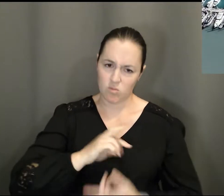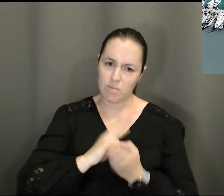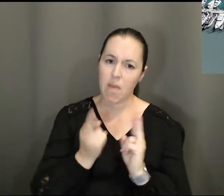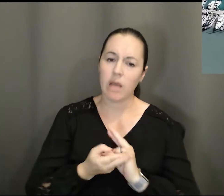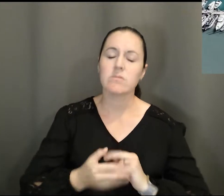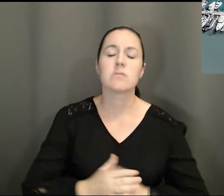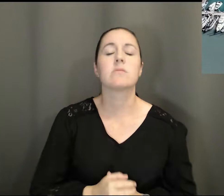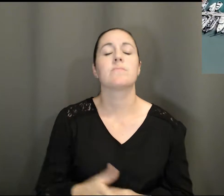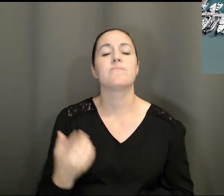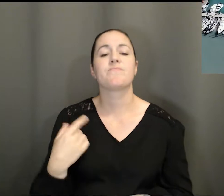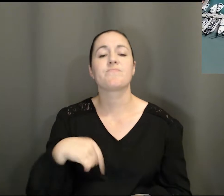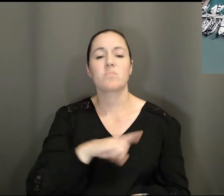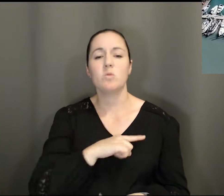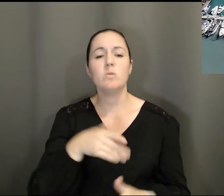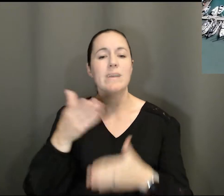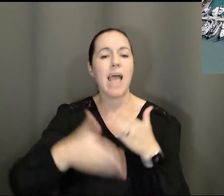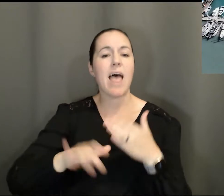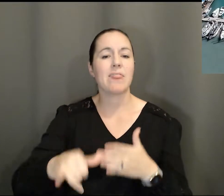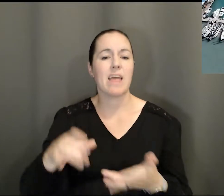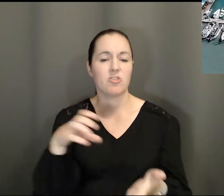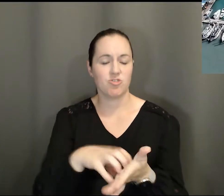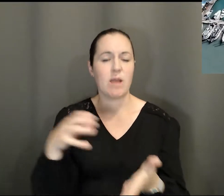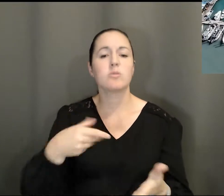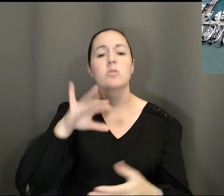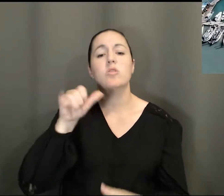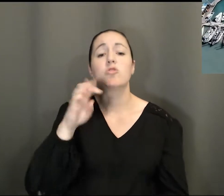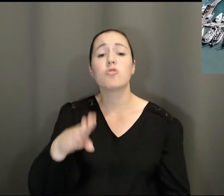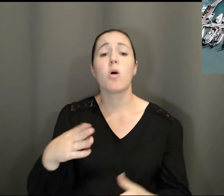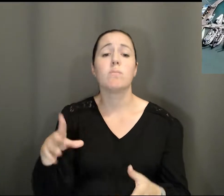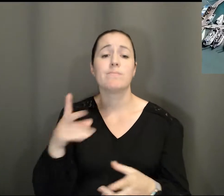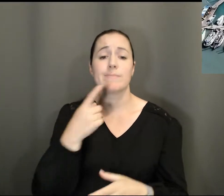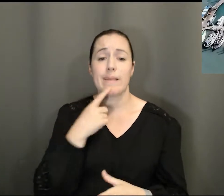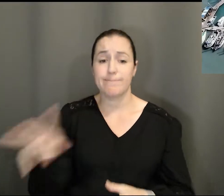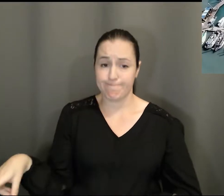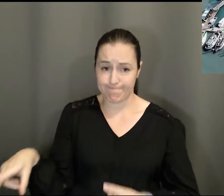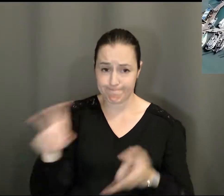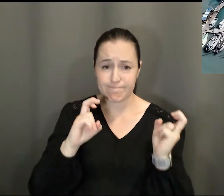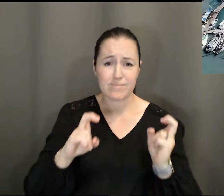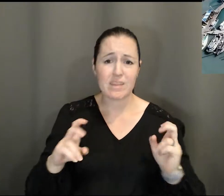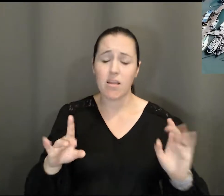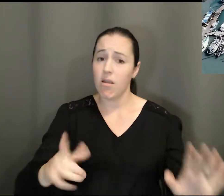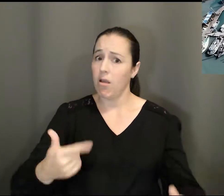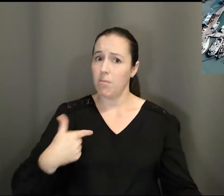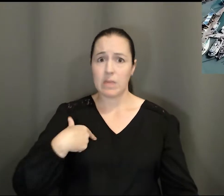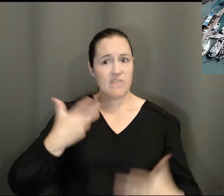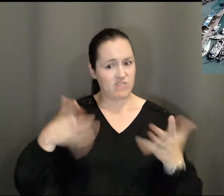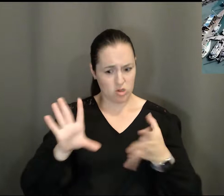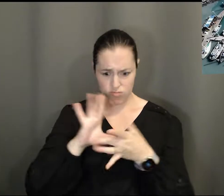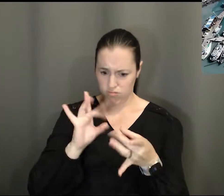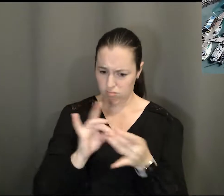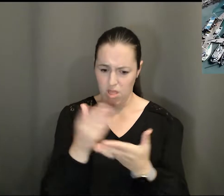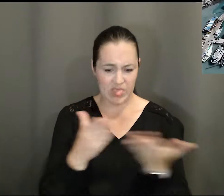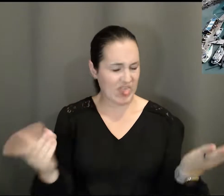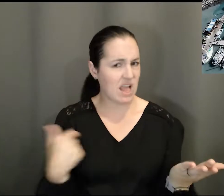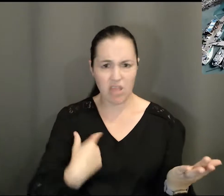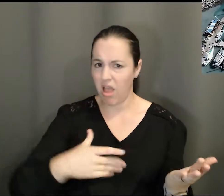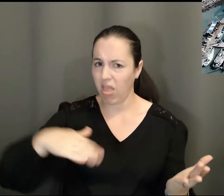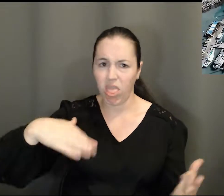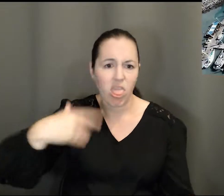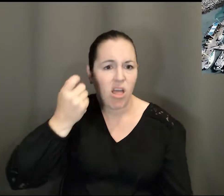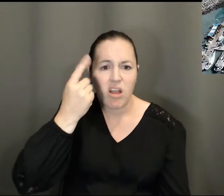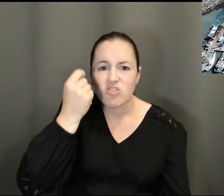My ears had heard of you, but now my eyes have seen you. It's important, friends, that we